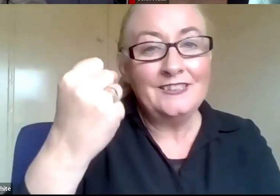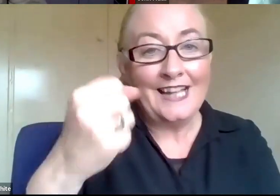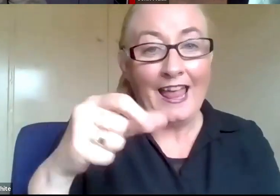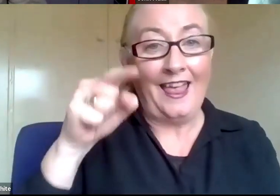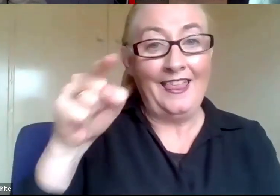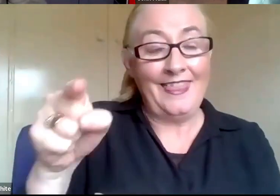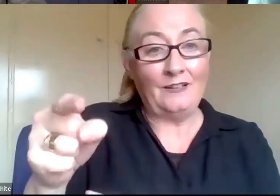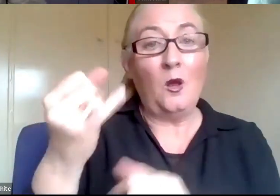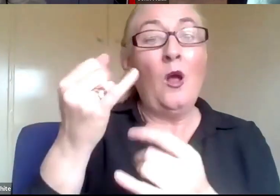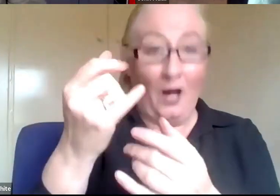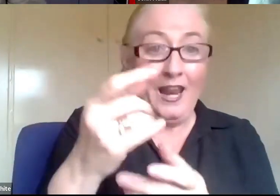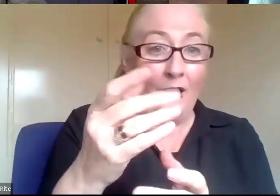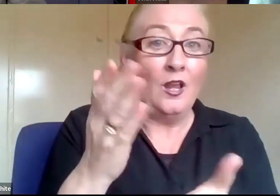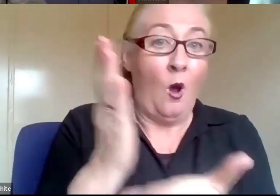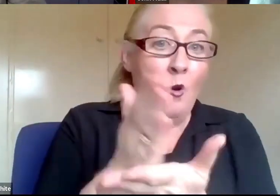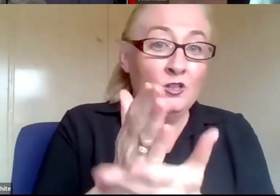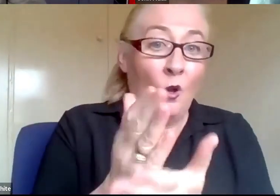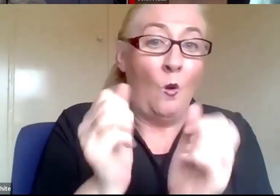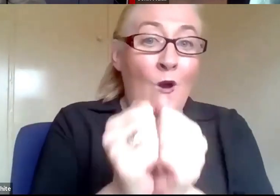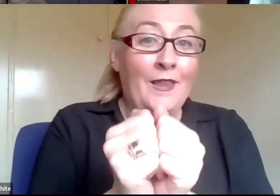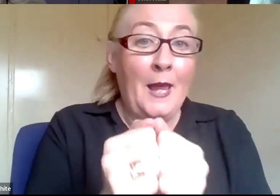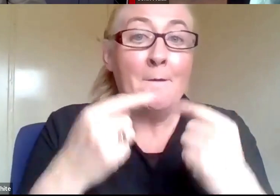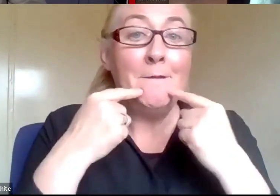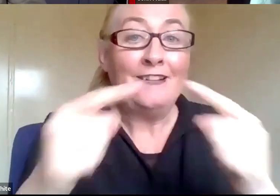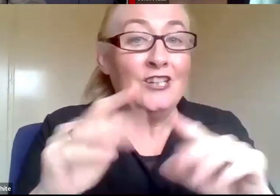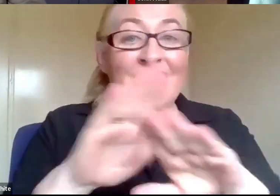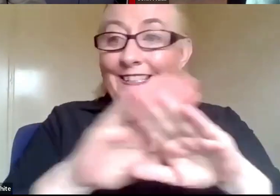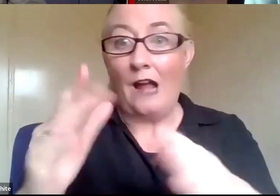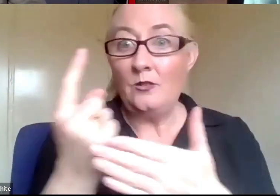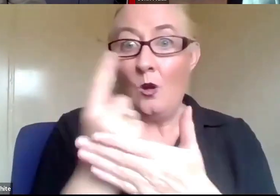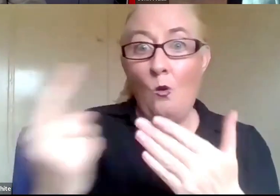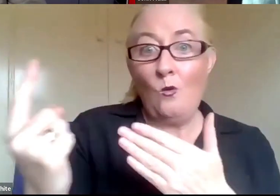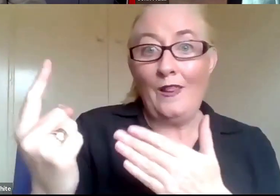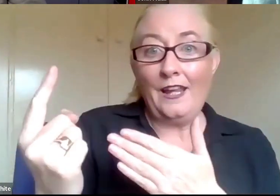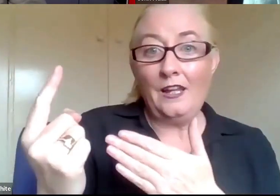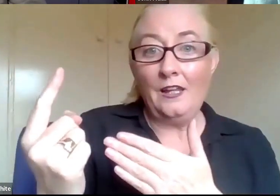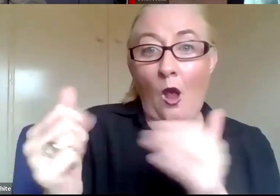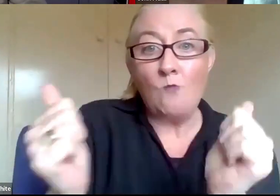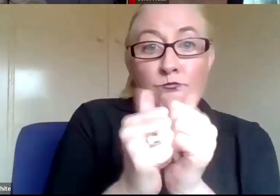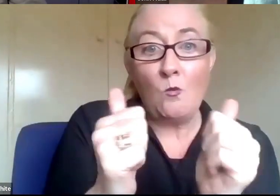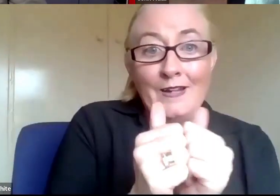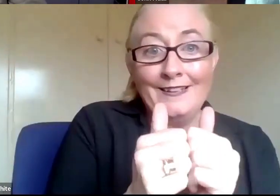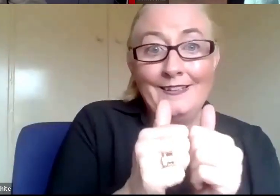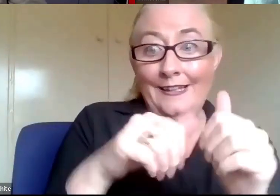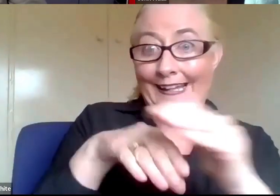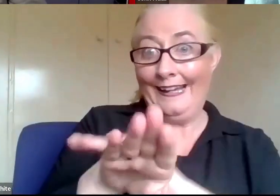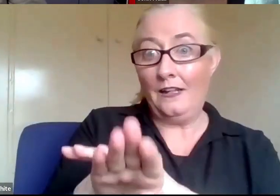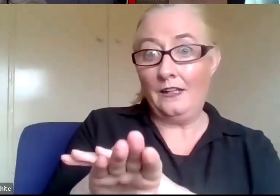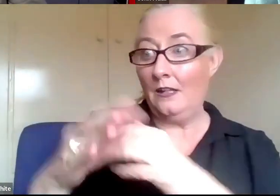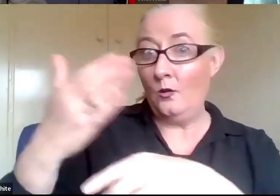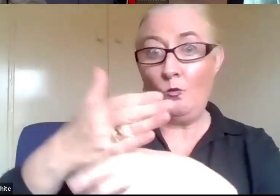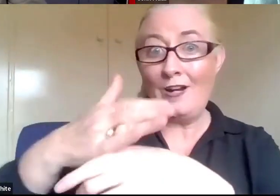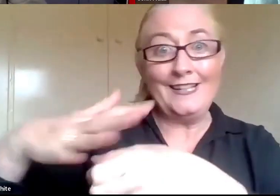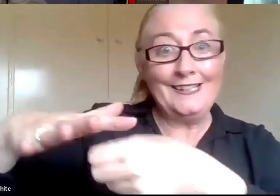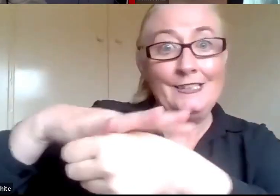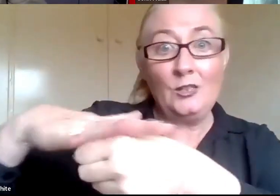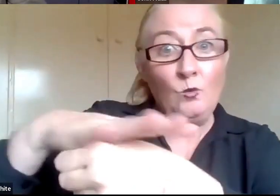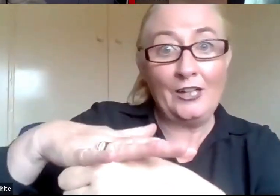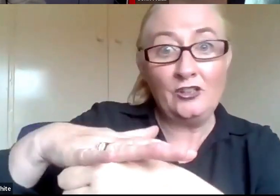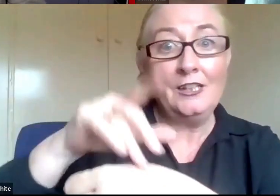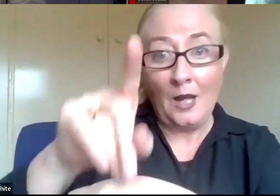mentioning that it's not only appropriate in the work situation when people are starting off in their